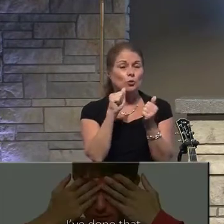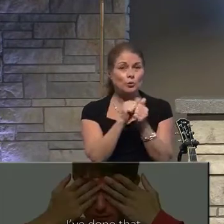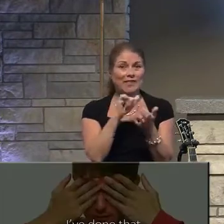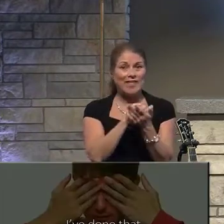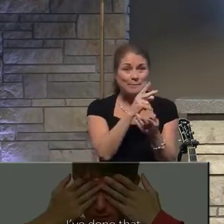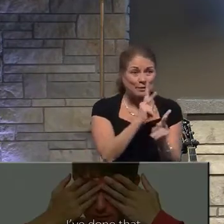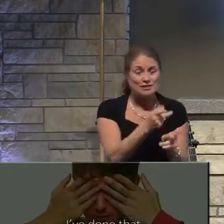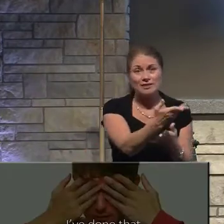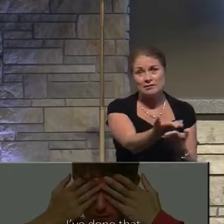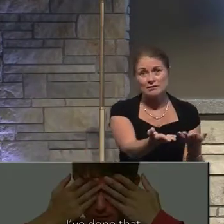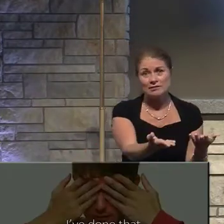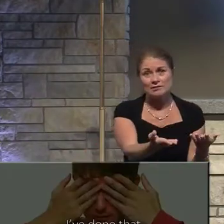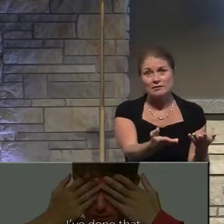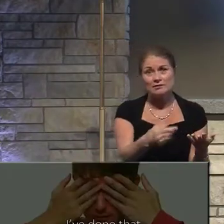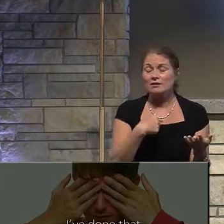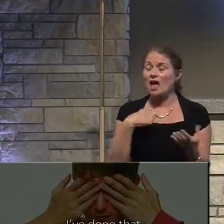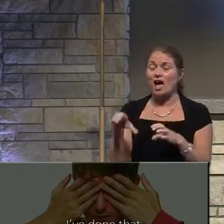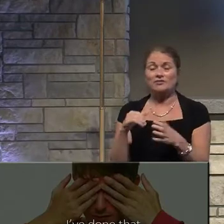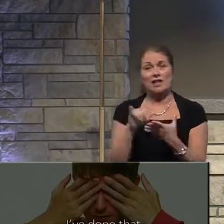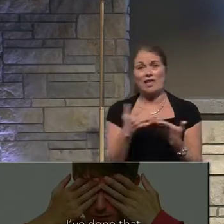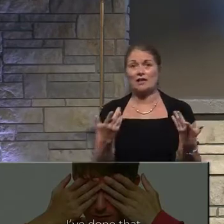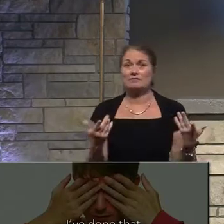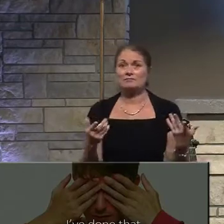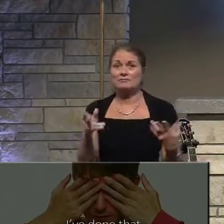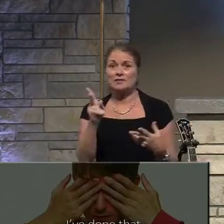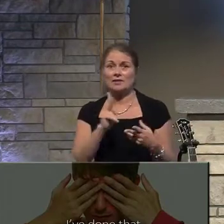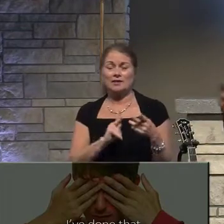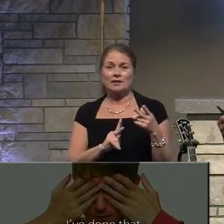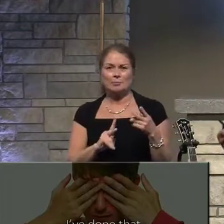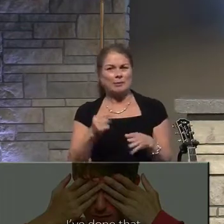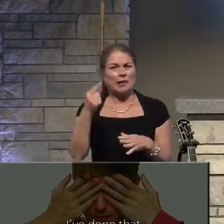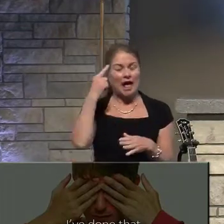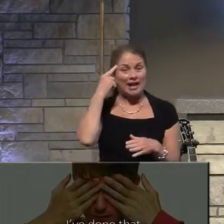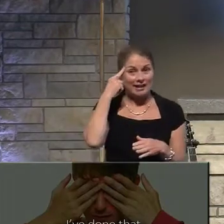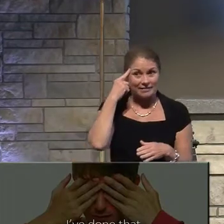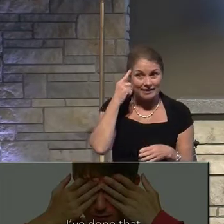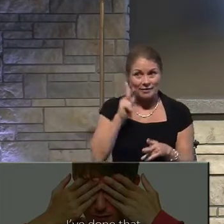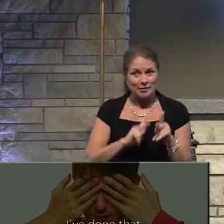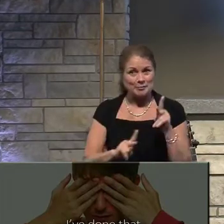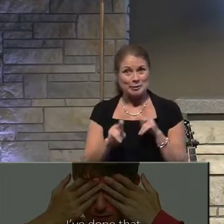done it. People come immediately to mind.